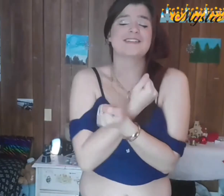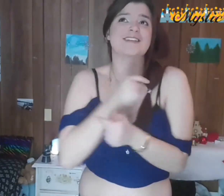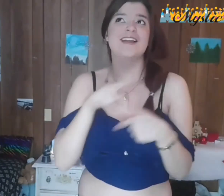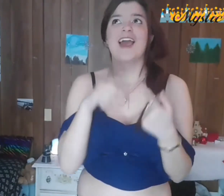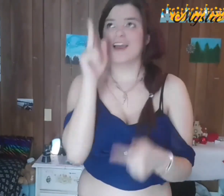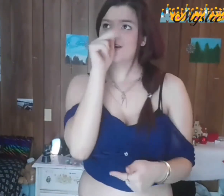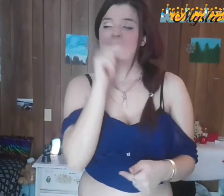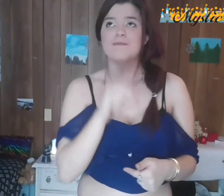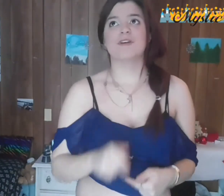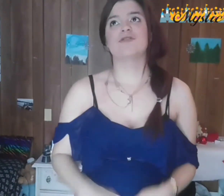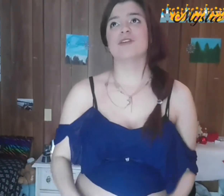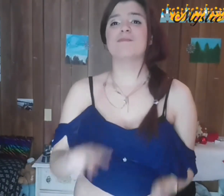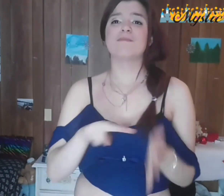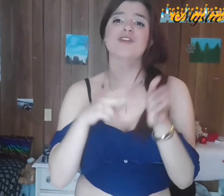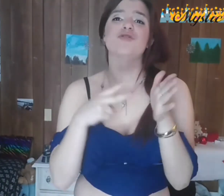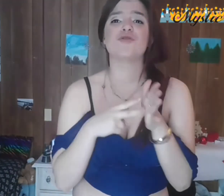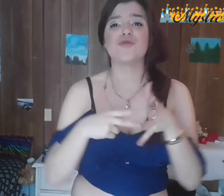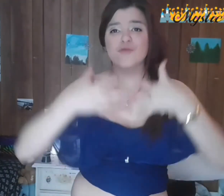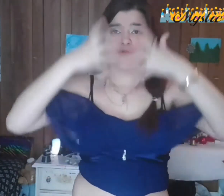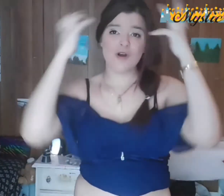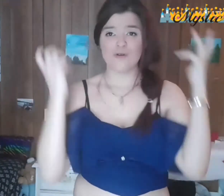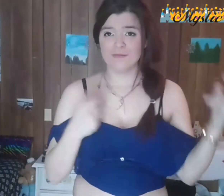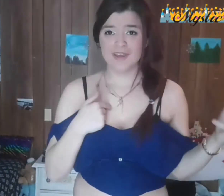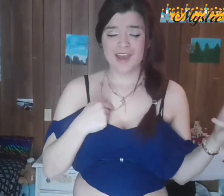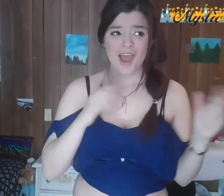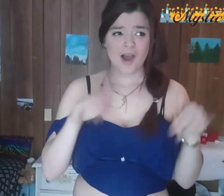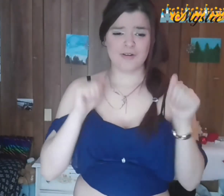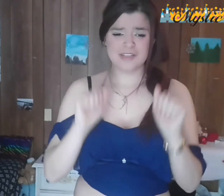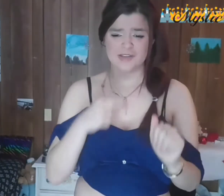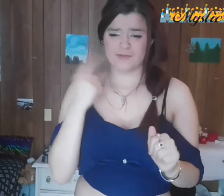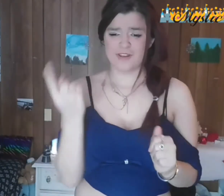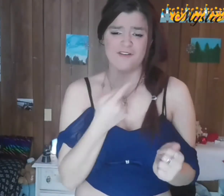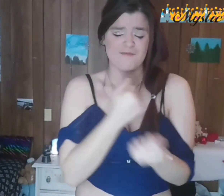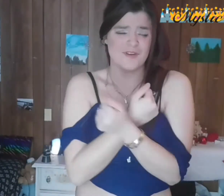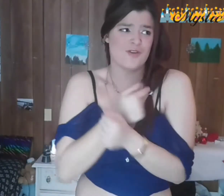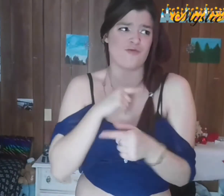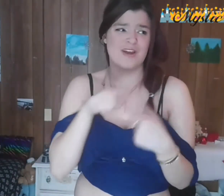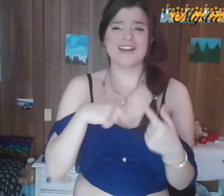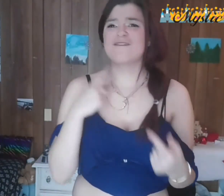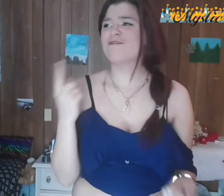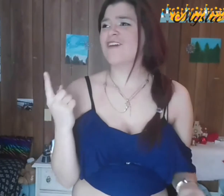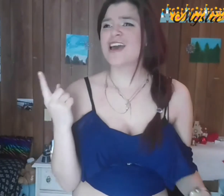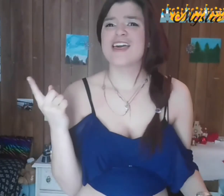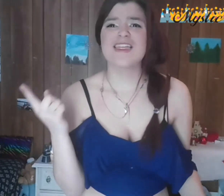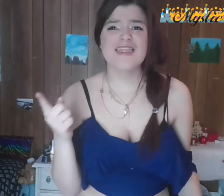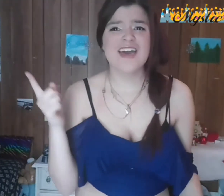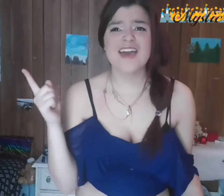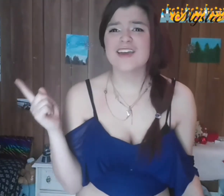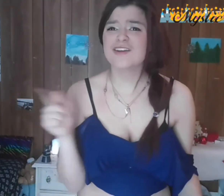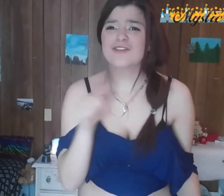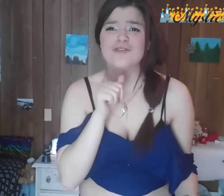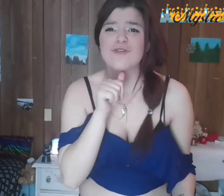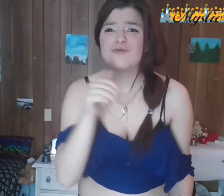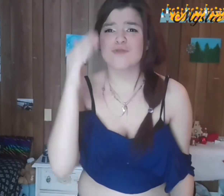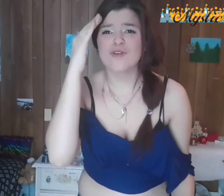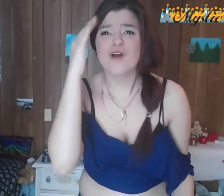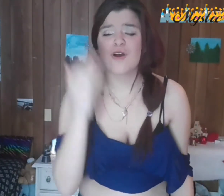an act merely meant to throw me. How can someone love me when in fact they don't know